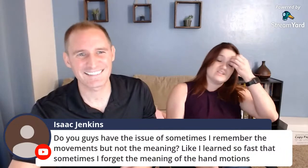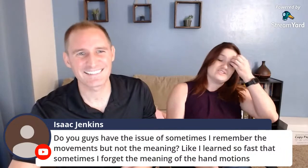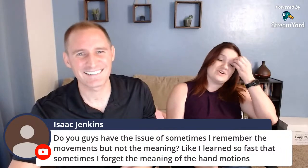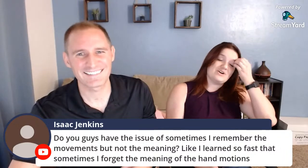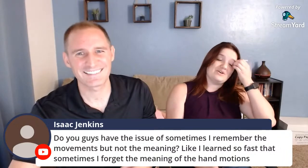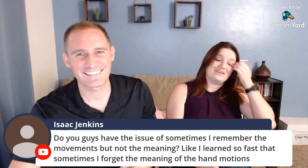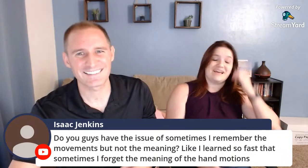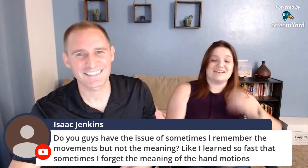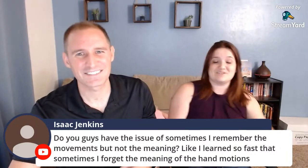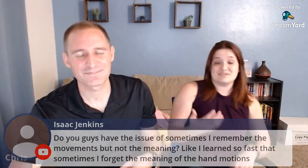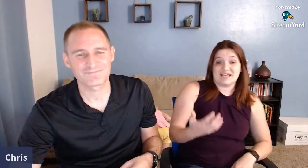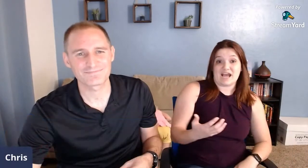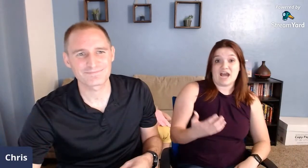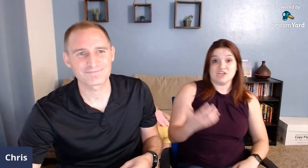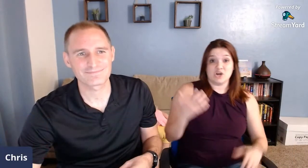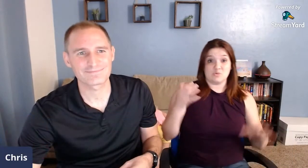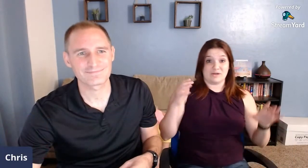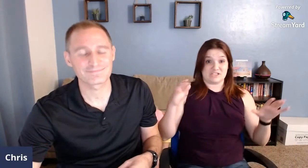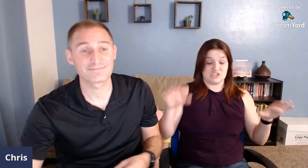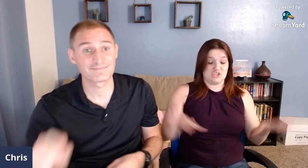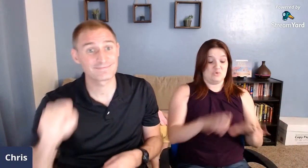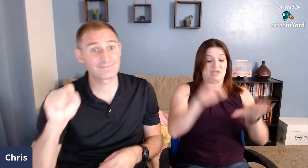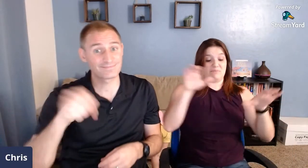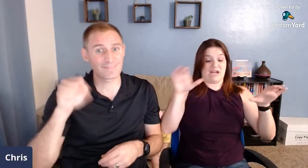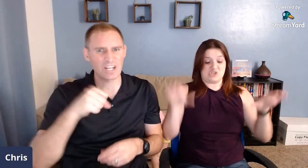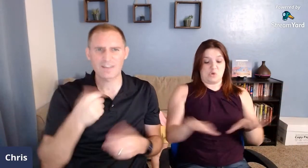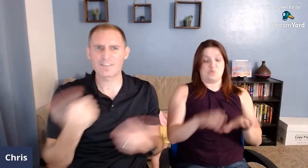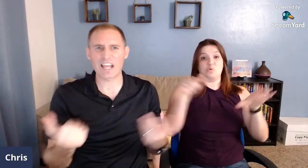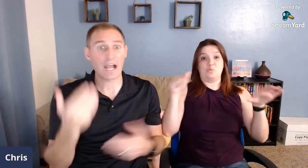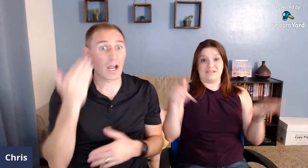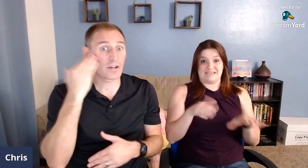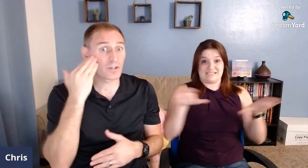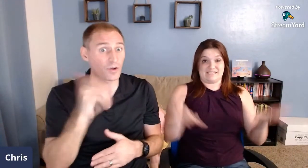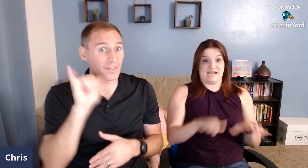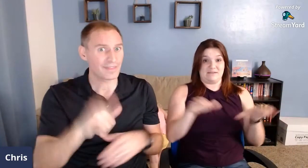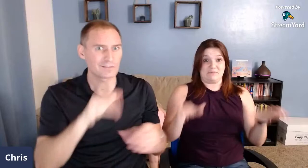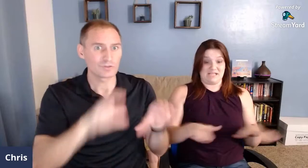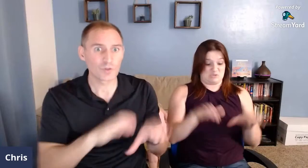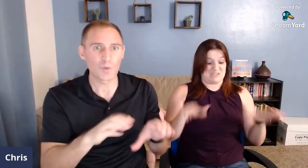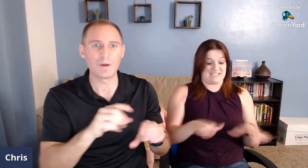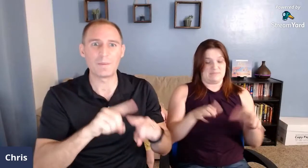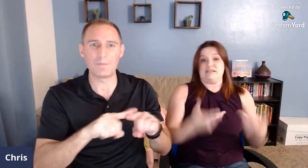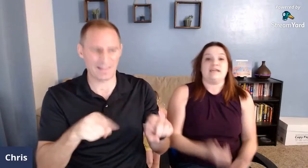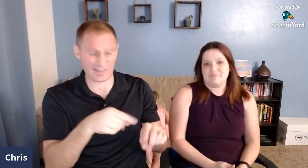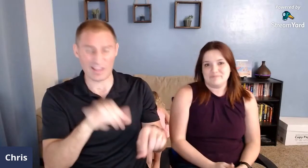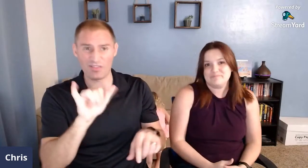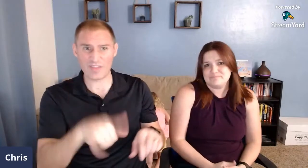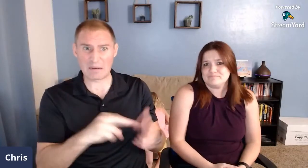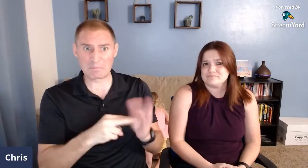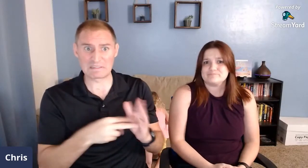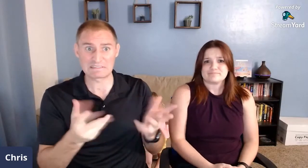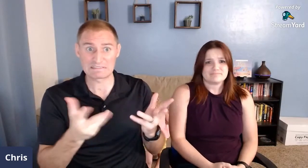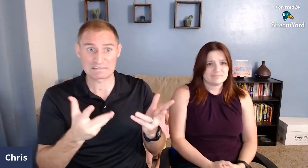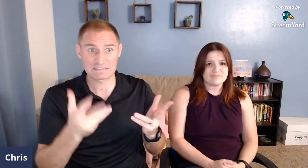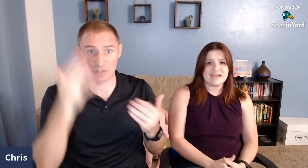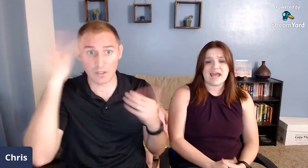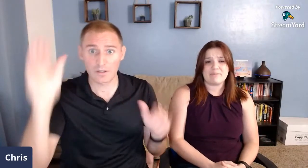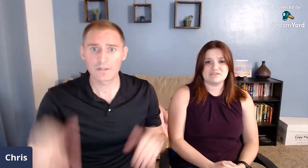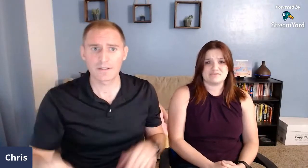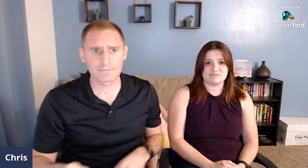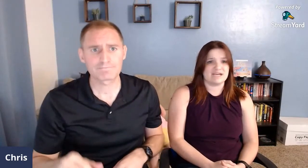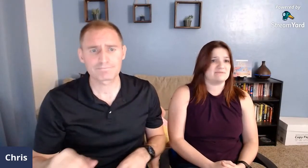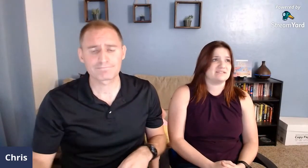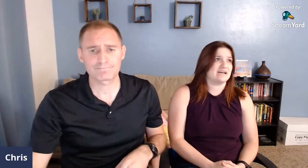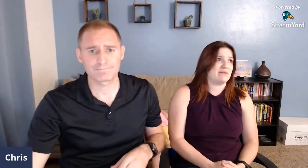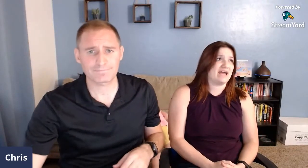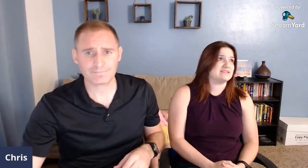motions. So yeah, so it's like I know what it's doing, but I don't know what this sign means. What does it mean? Yeah, it